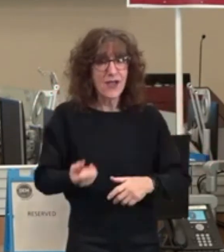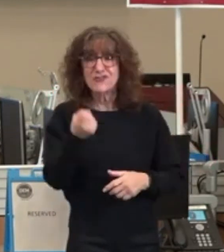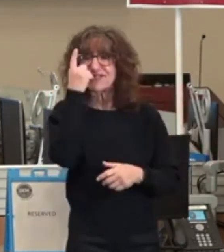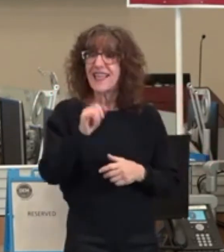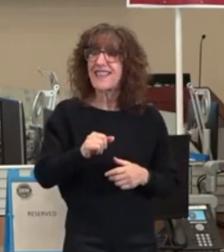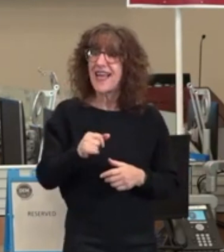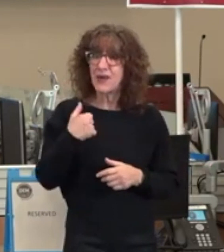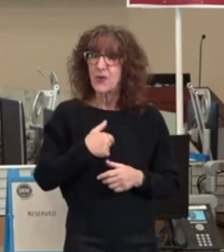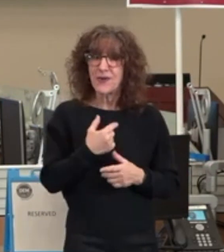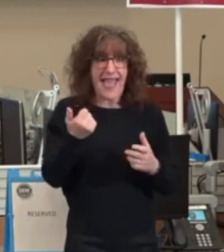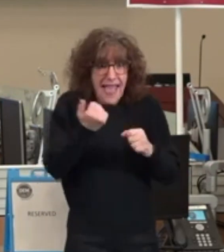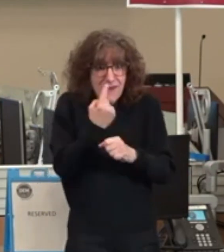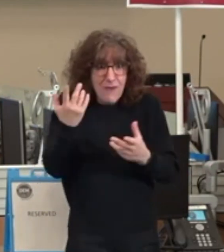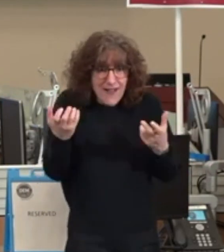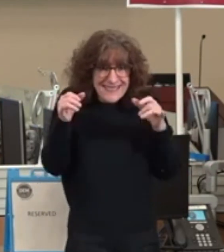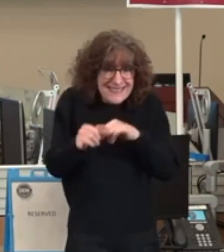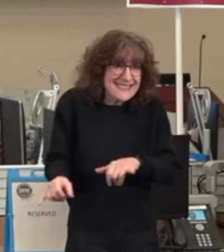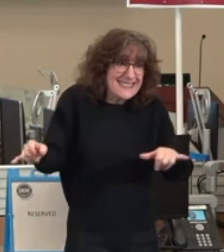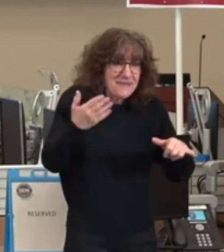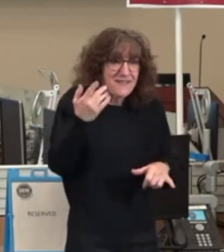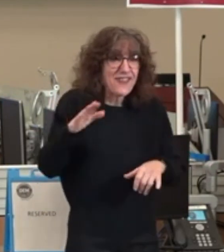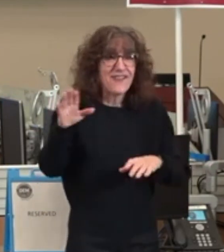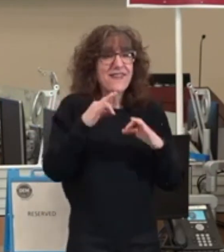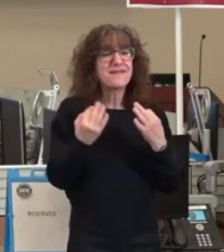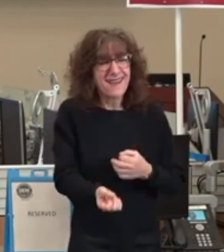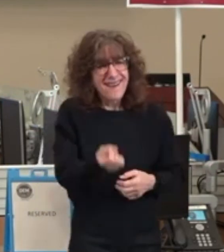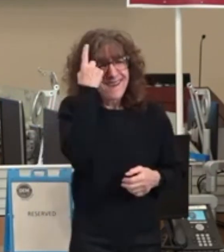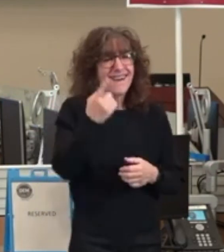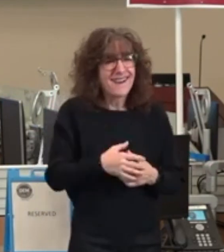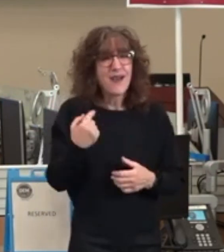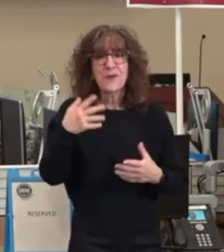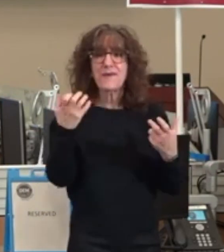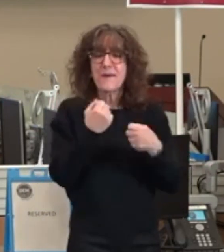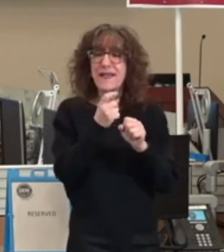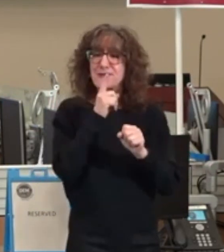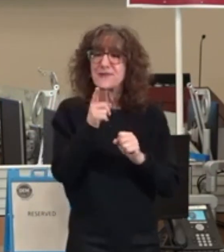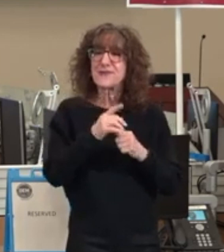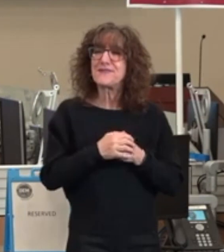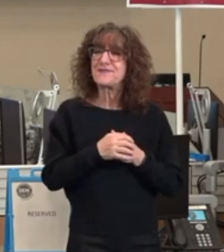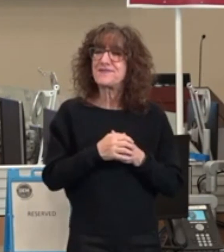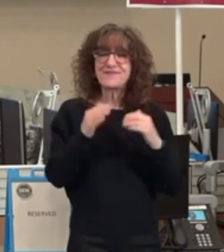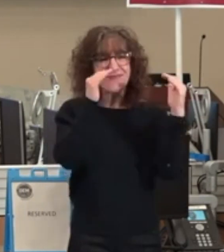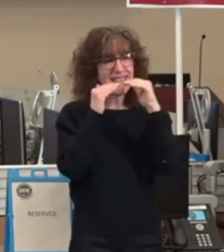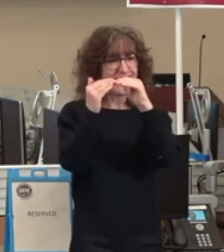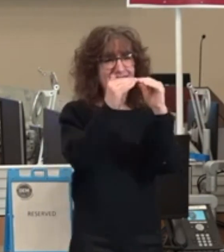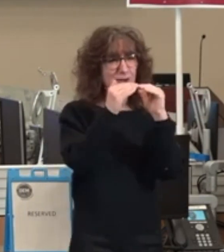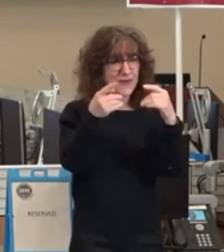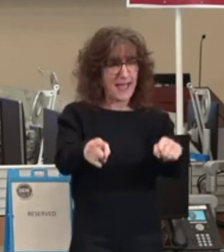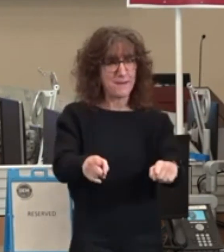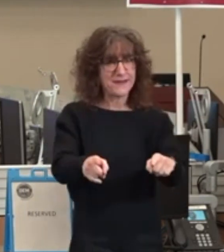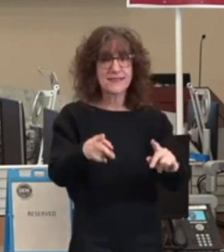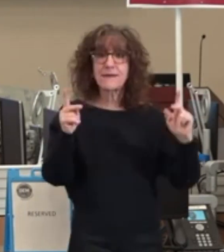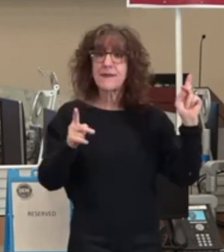it. We do. Everyone wants the same thing for their families. We get that. We just want to make sure that the equity is there and